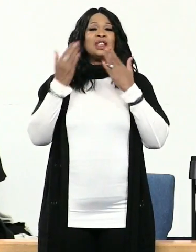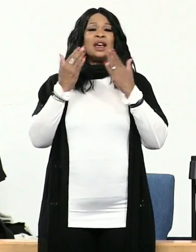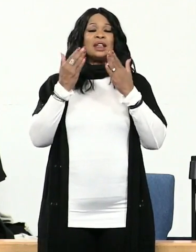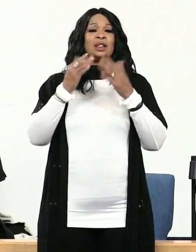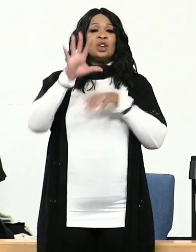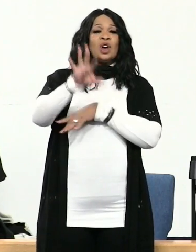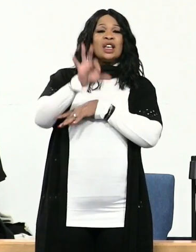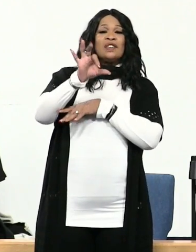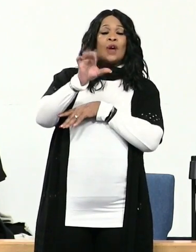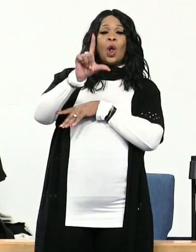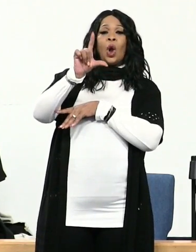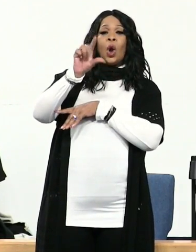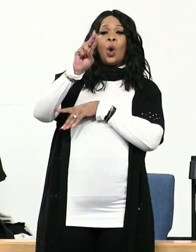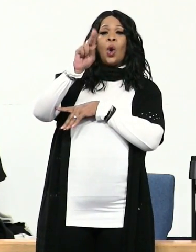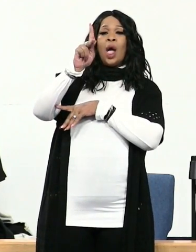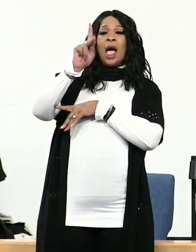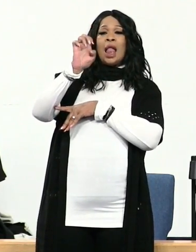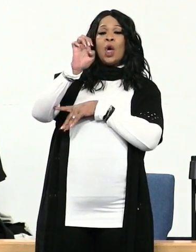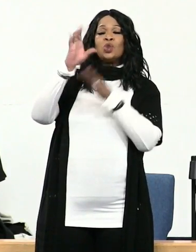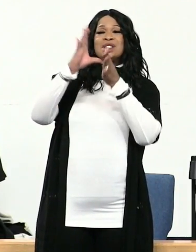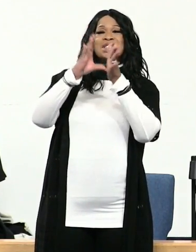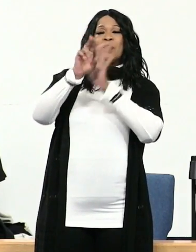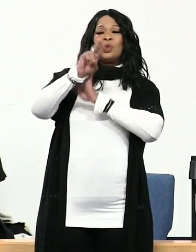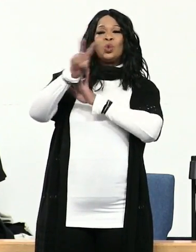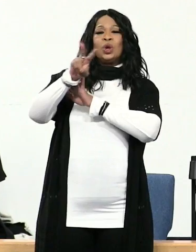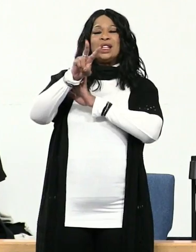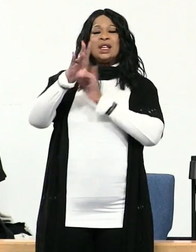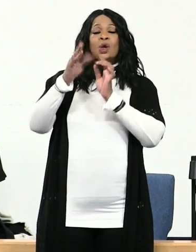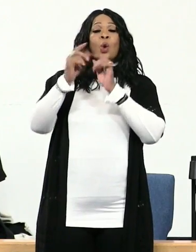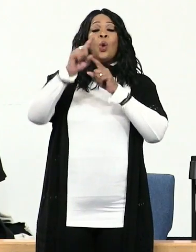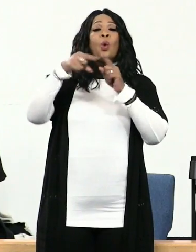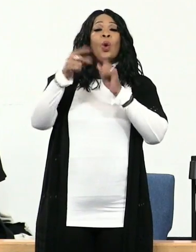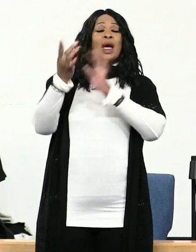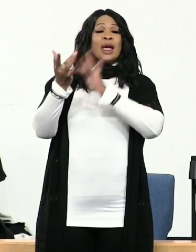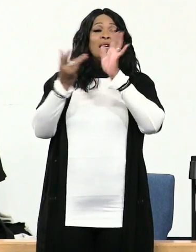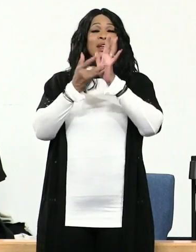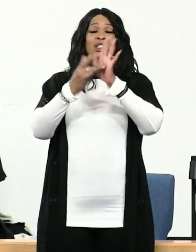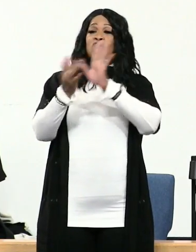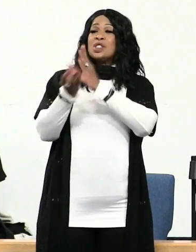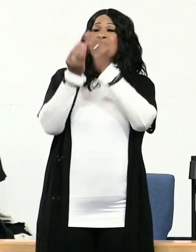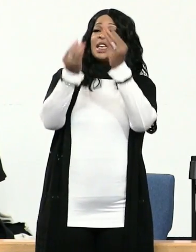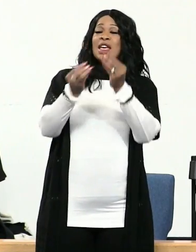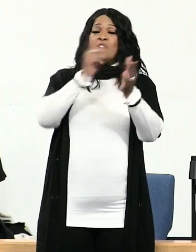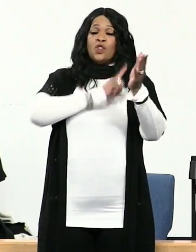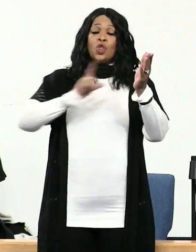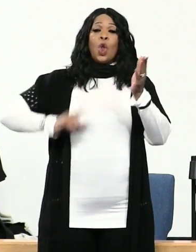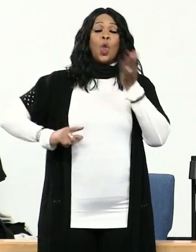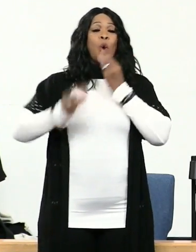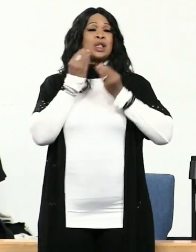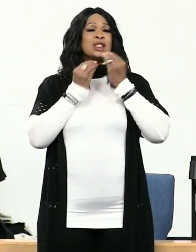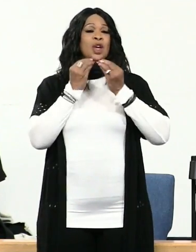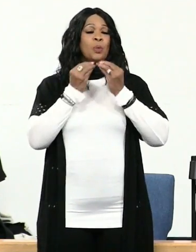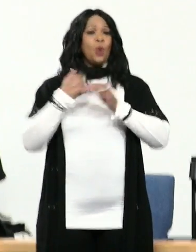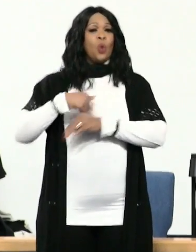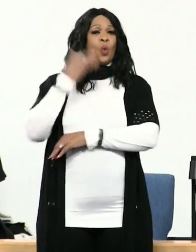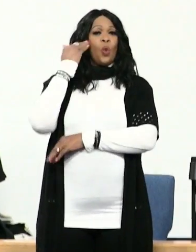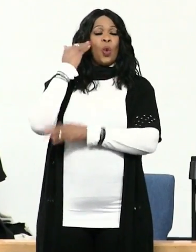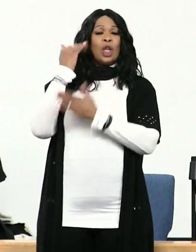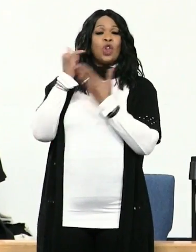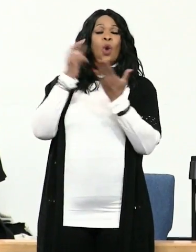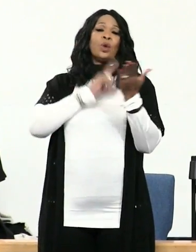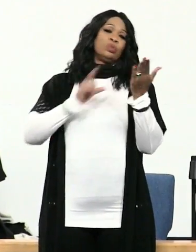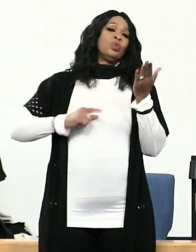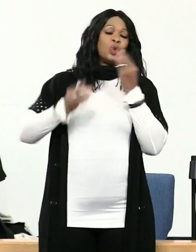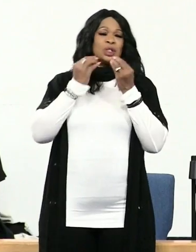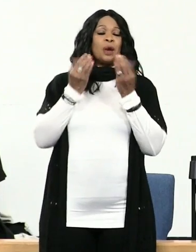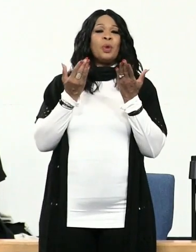Luke 22. When Jesus institutes the Lord's Supper, which we know as communion.